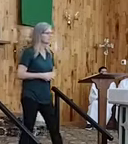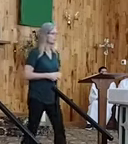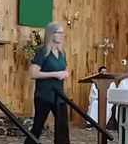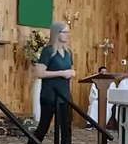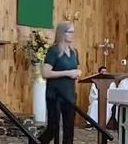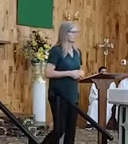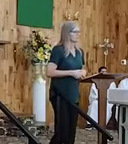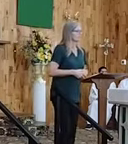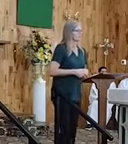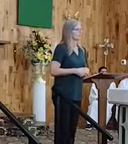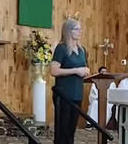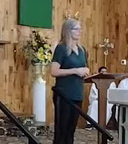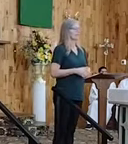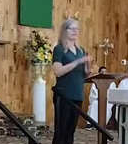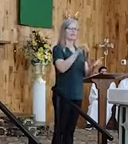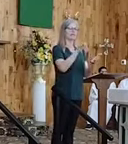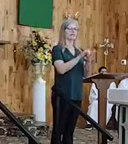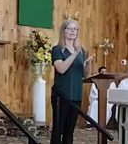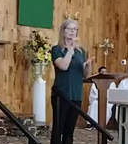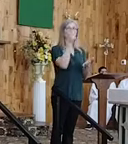that's who we are called to be.